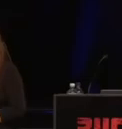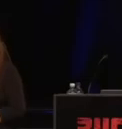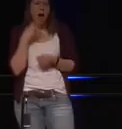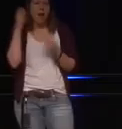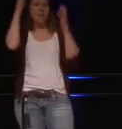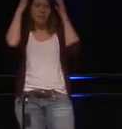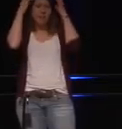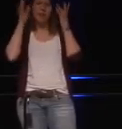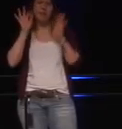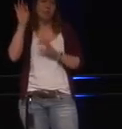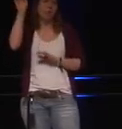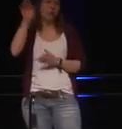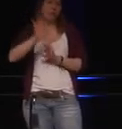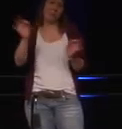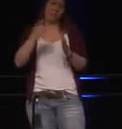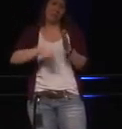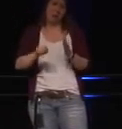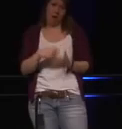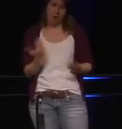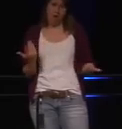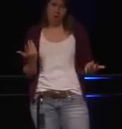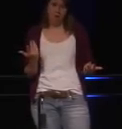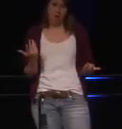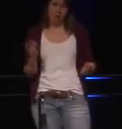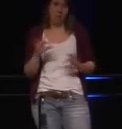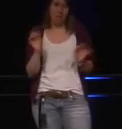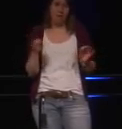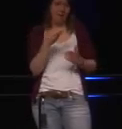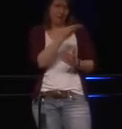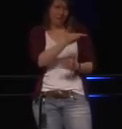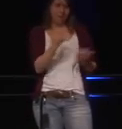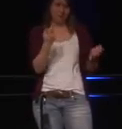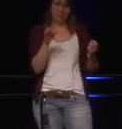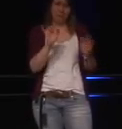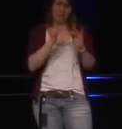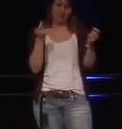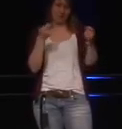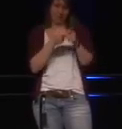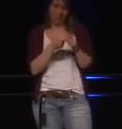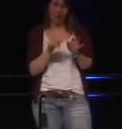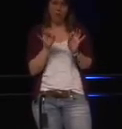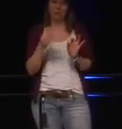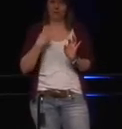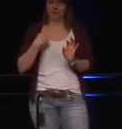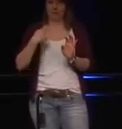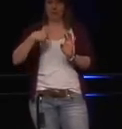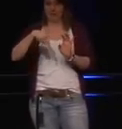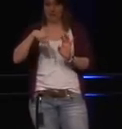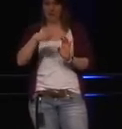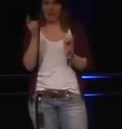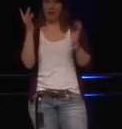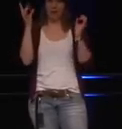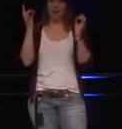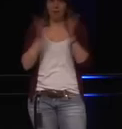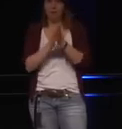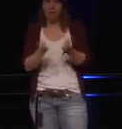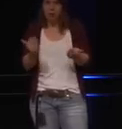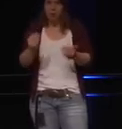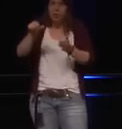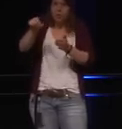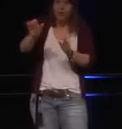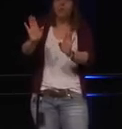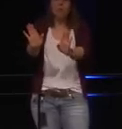also done with this device. So, Stiftung Warentest advises a not connectable dump teddy might